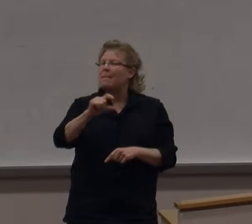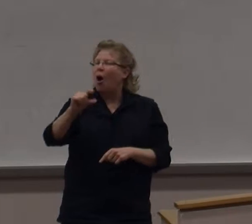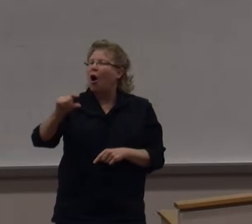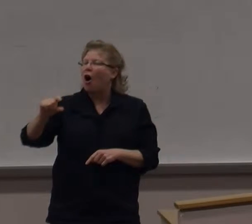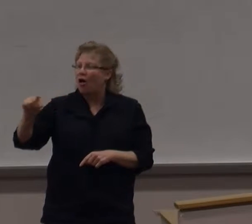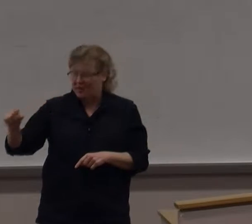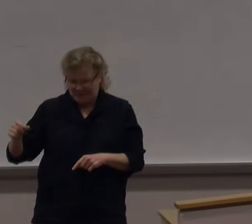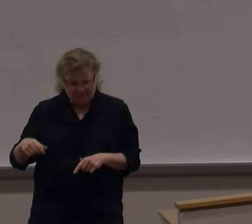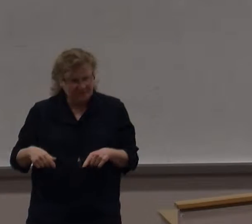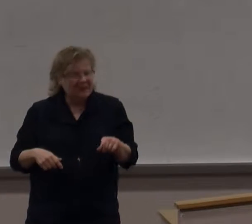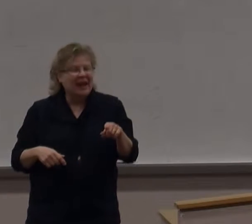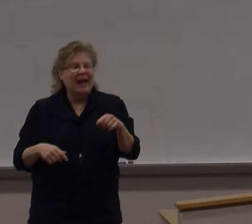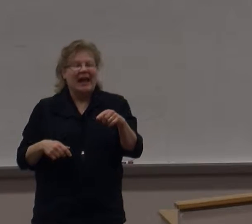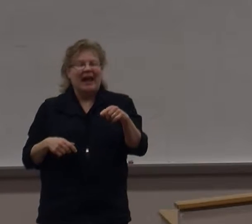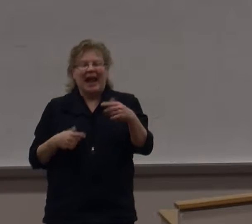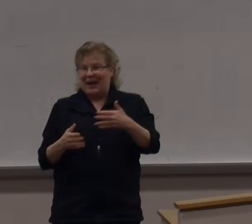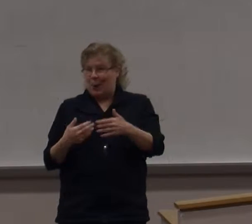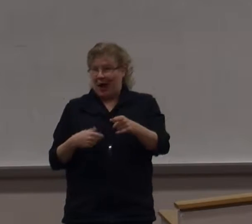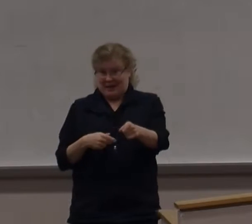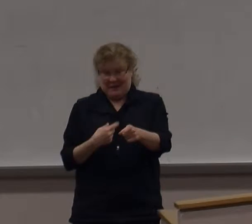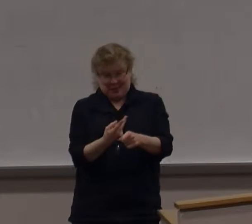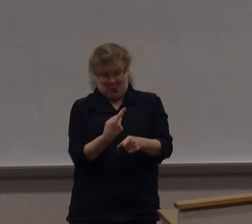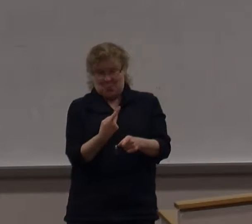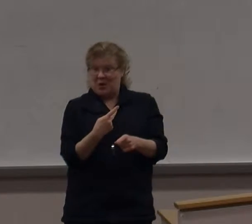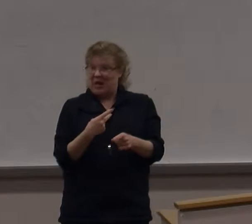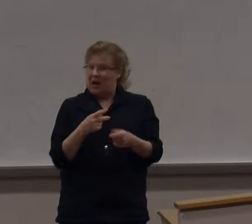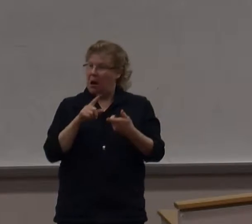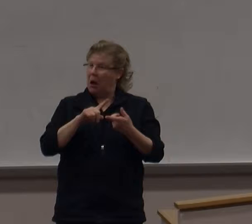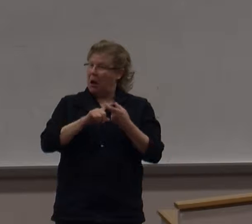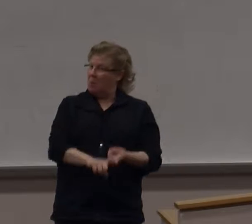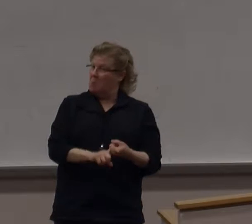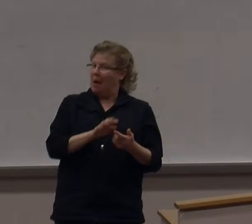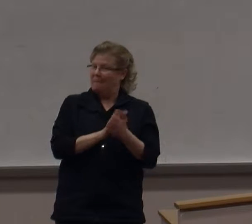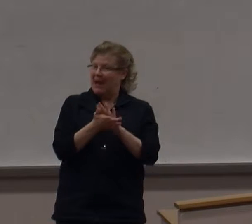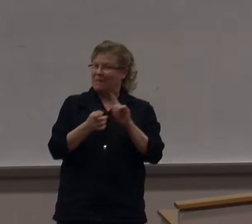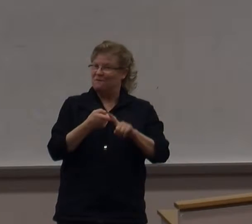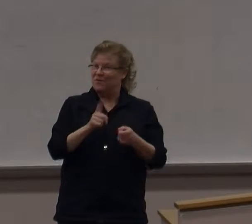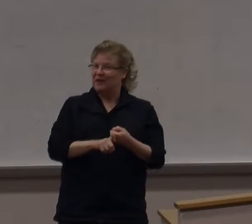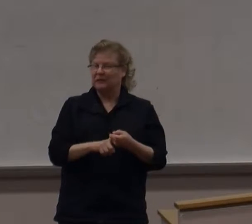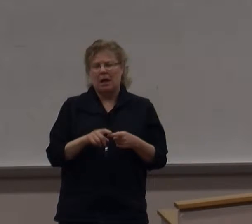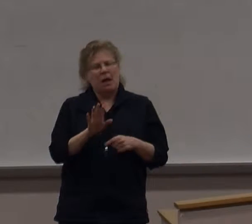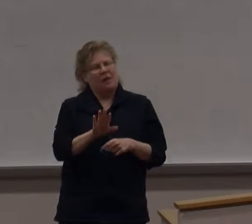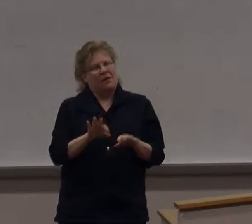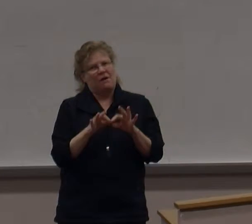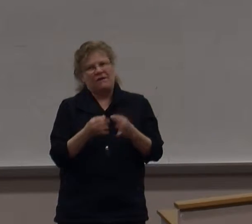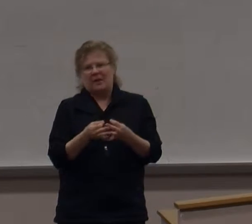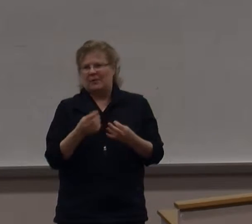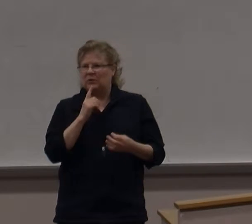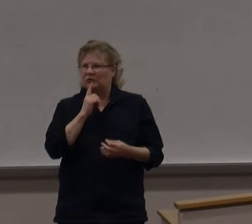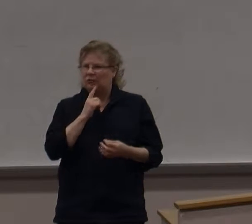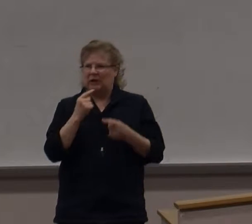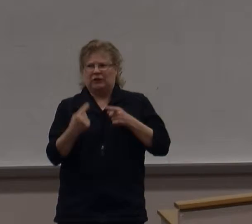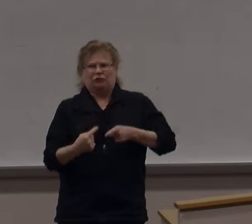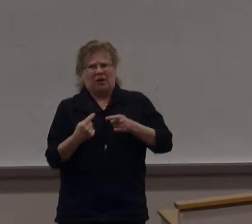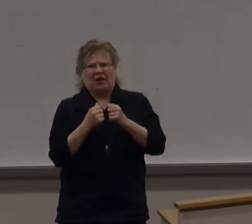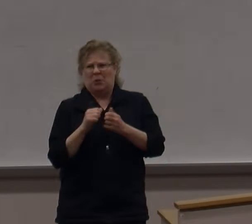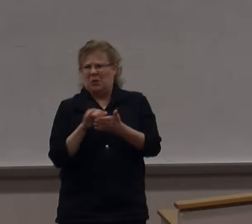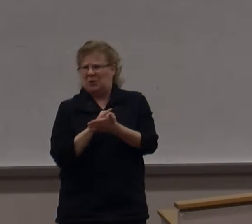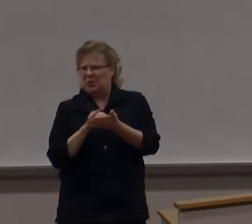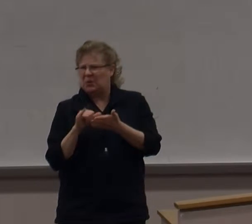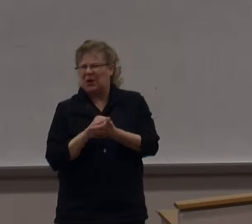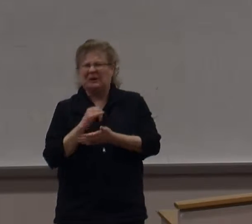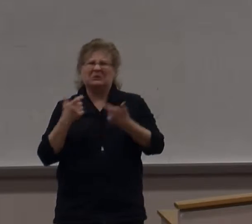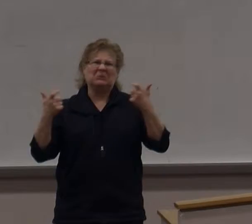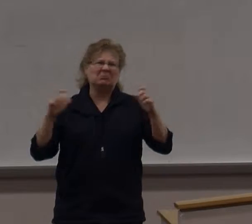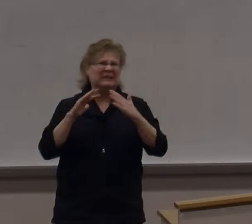and I stayed in touch after that story came out, and the family was having a really hard time adjusting to life in New York. The city was big and crowded